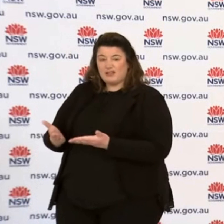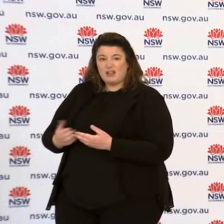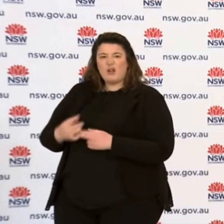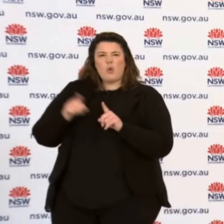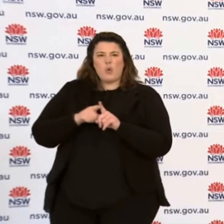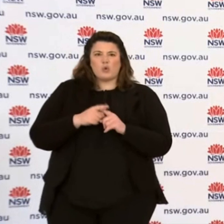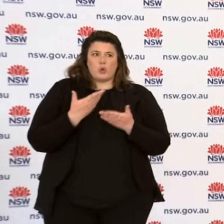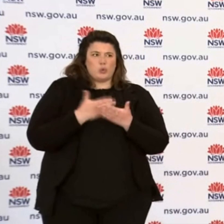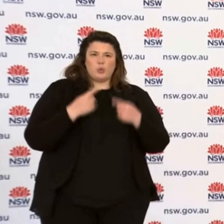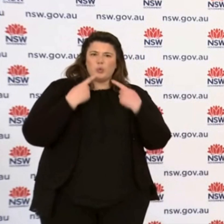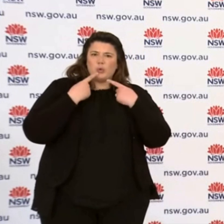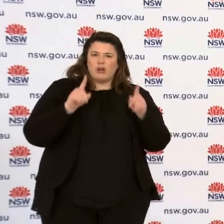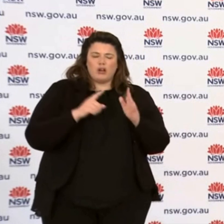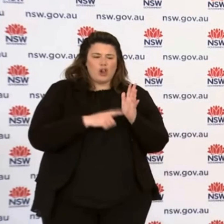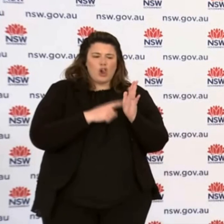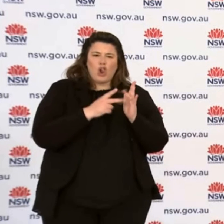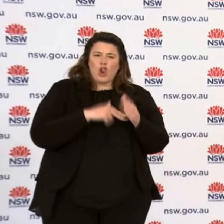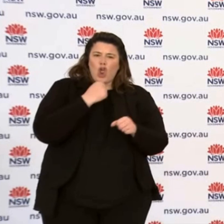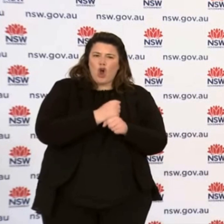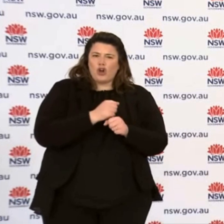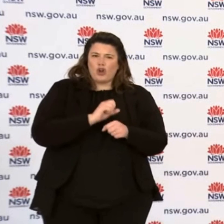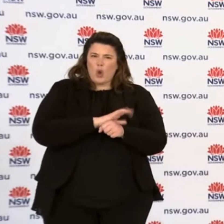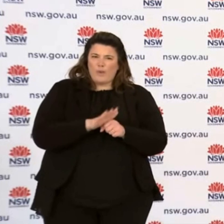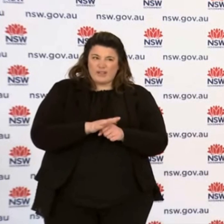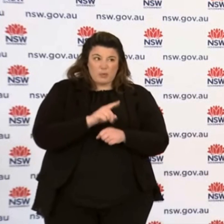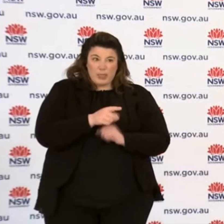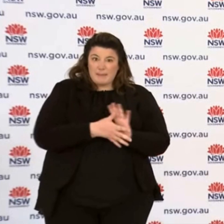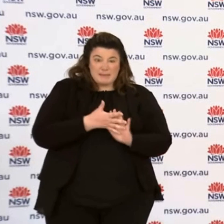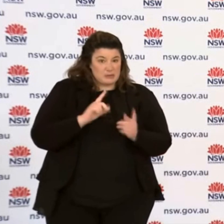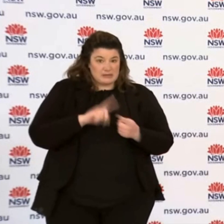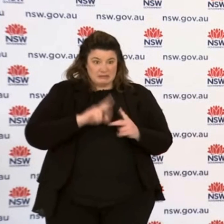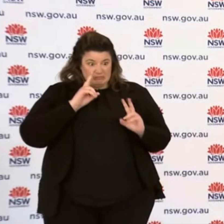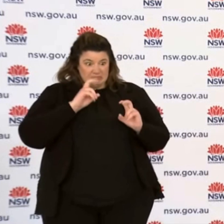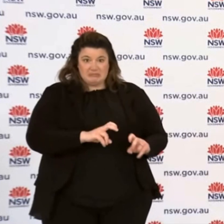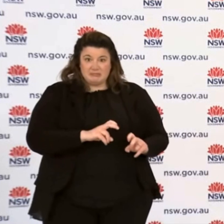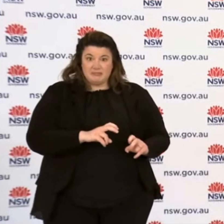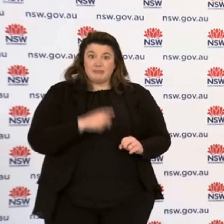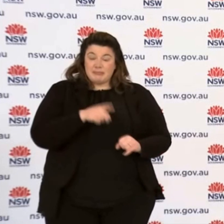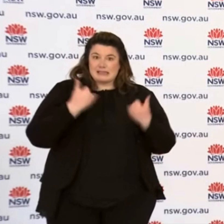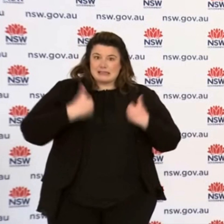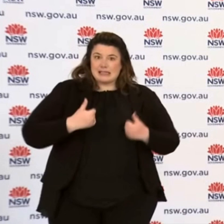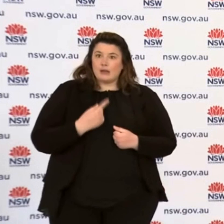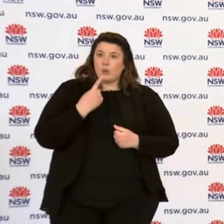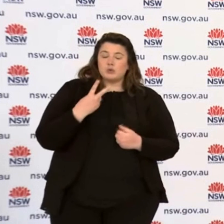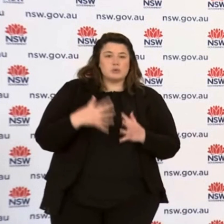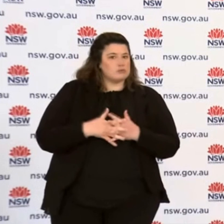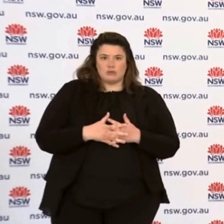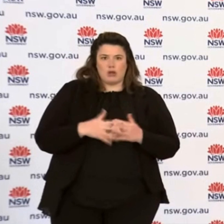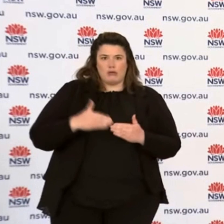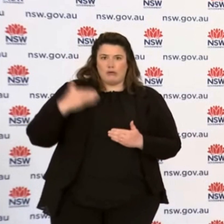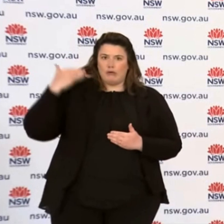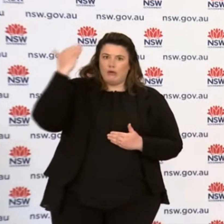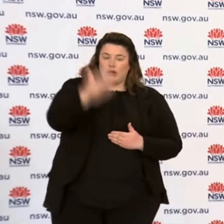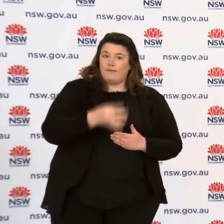even sure about yet as to what it's going to do to you. But it may debilitate you for many, many months. And there was a question earlier about how long people spend in